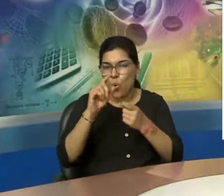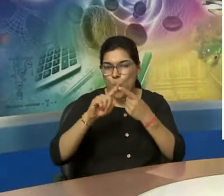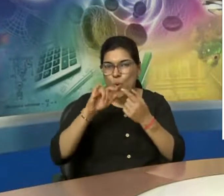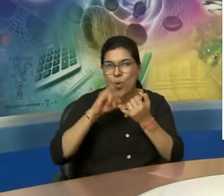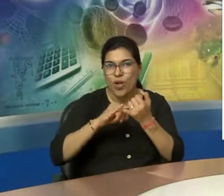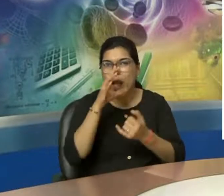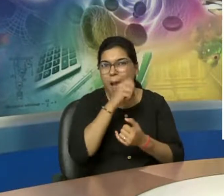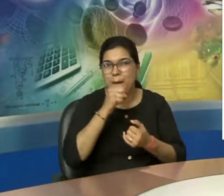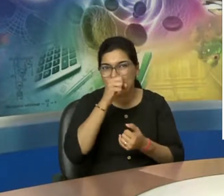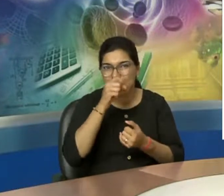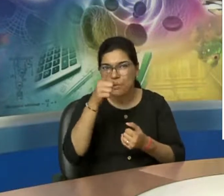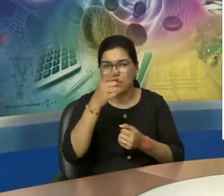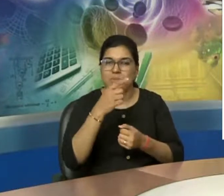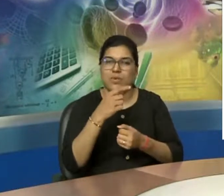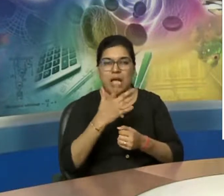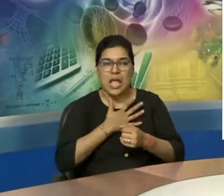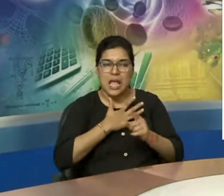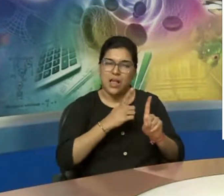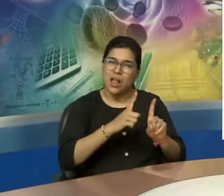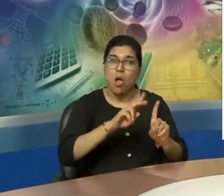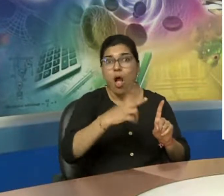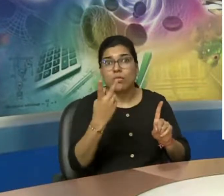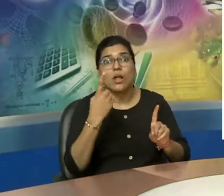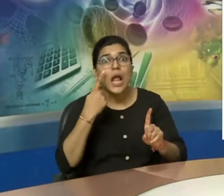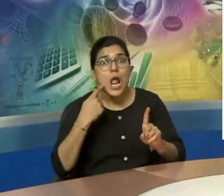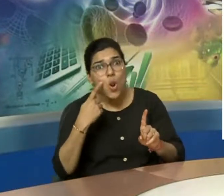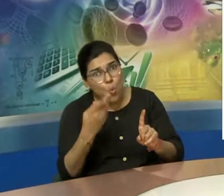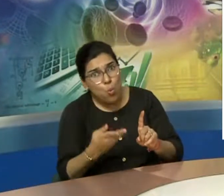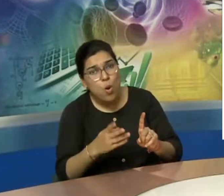of mangoes and